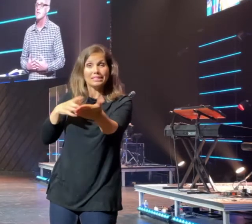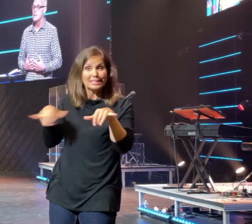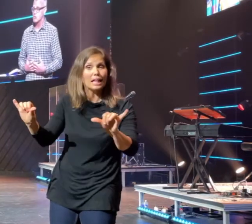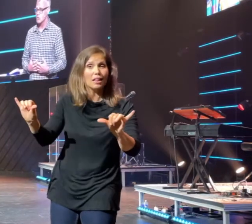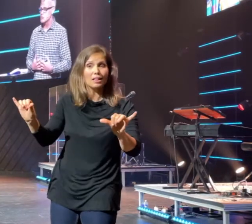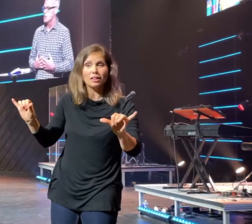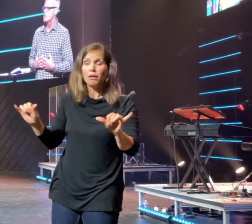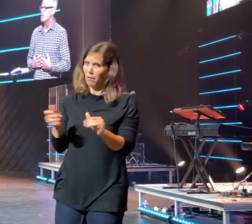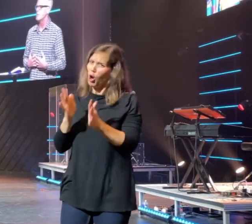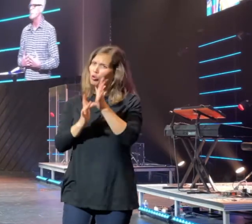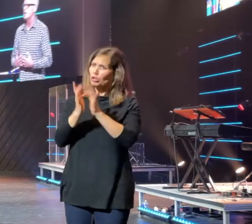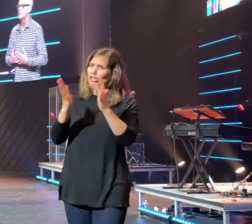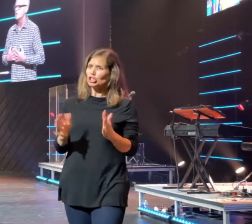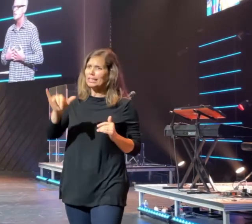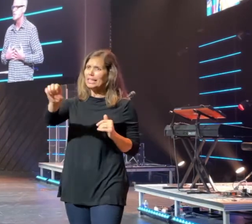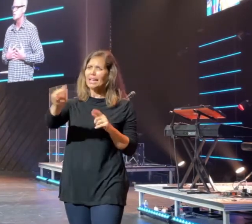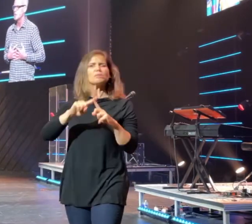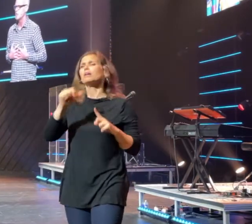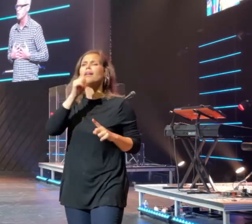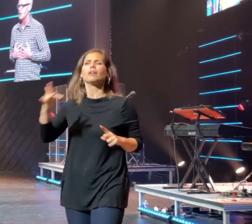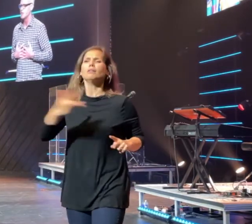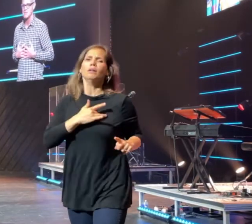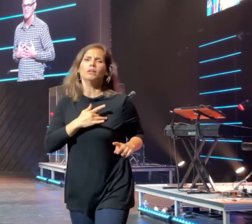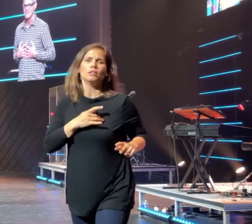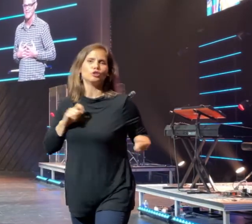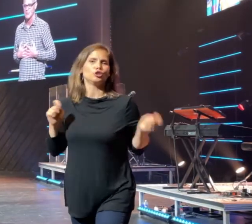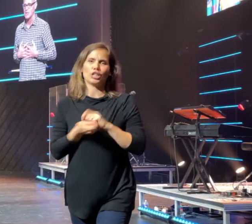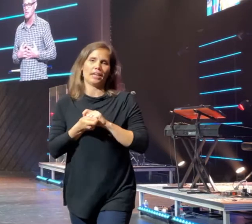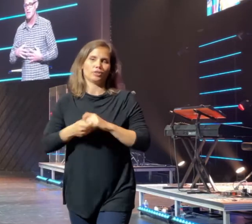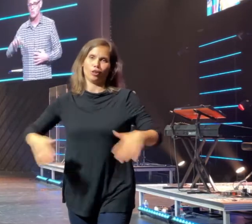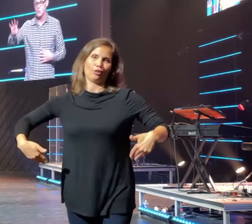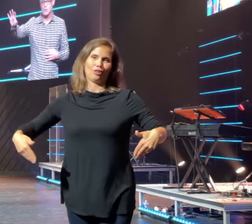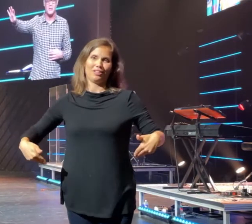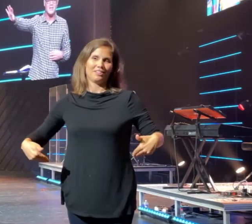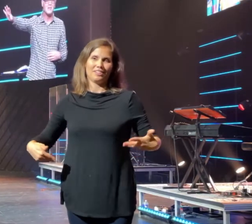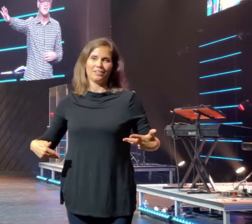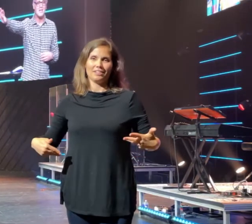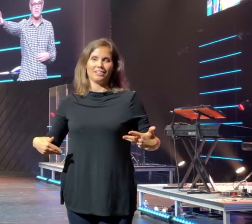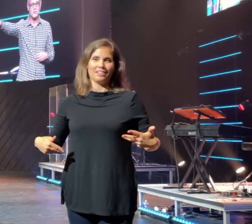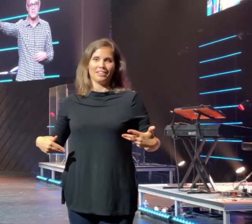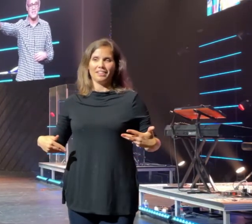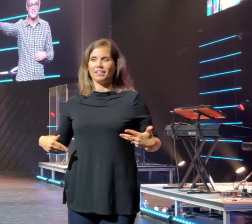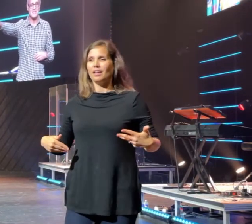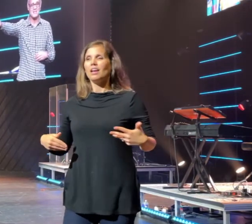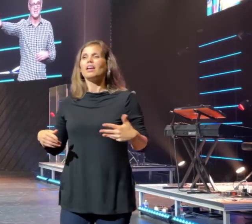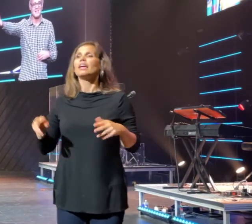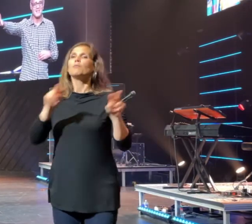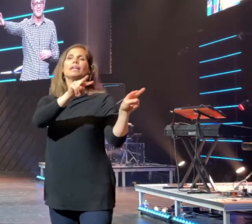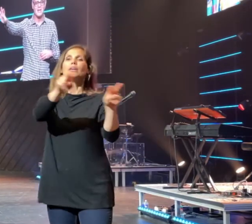had, he was a Christian, but it hadn't penetrated to the deepest part of who he was. He looked out at the world that he couldn't say the truest